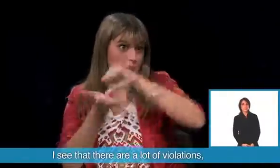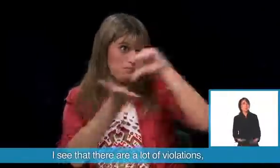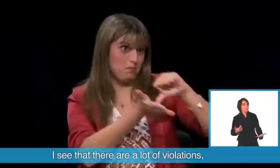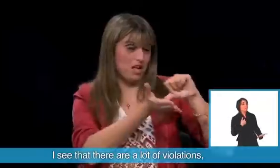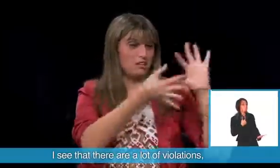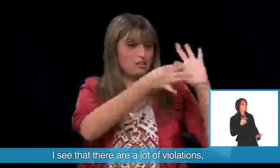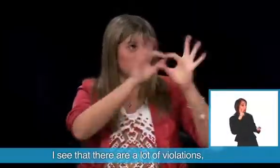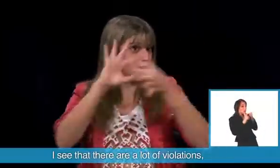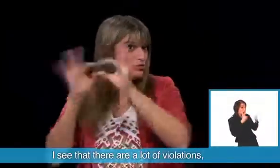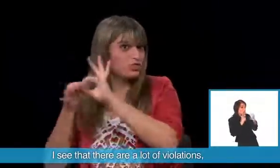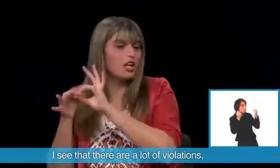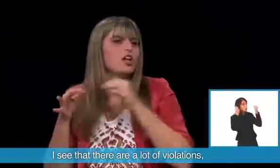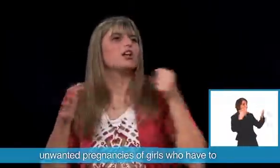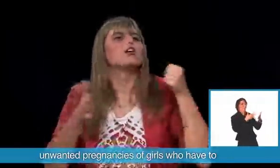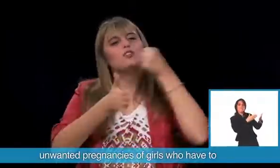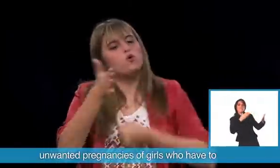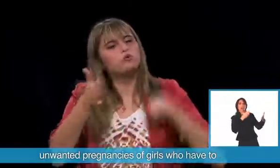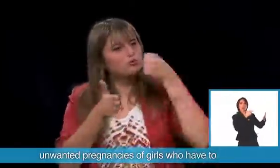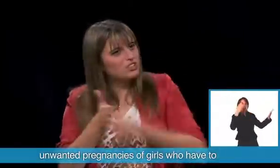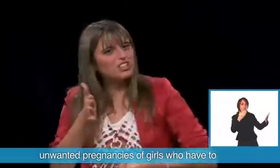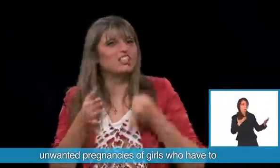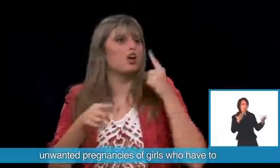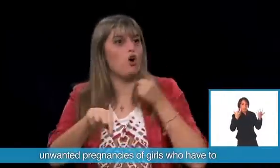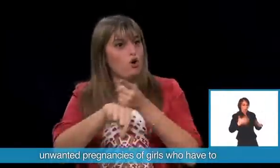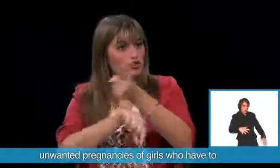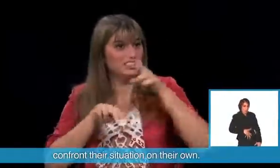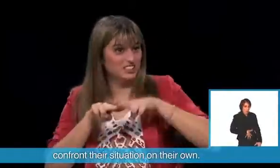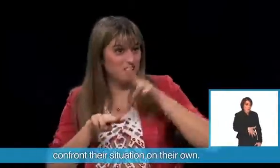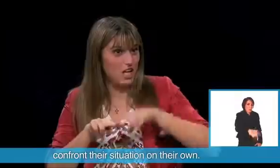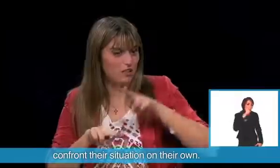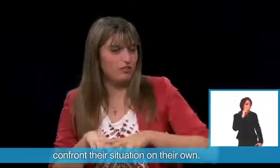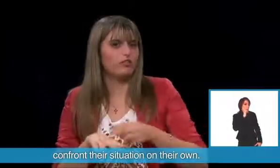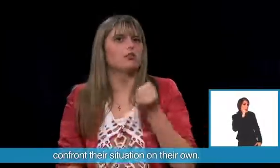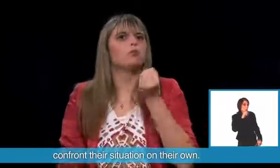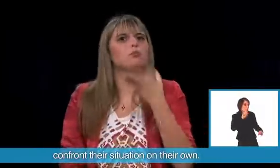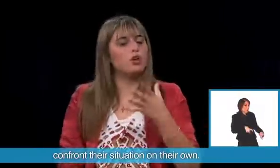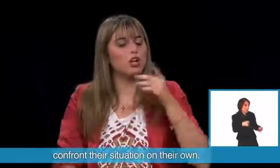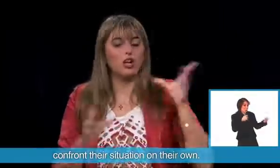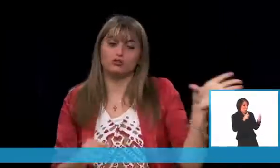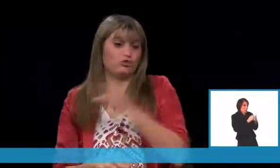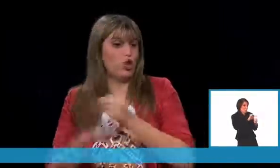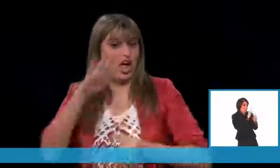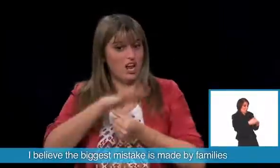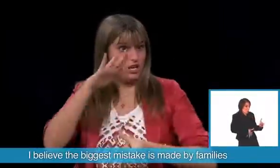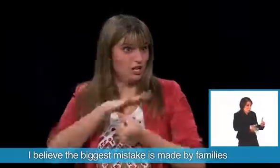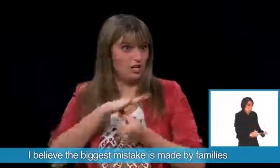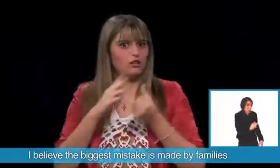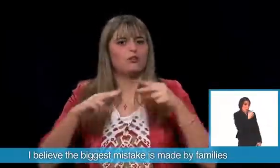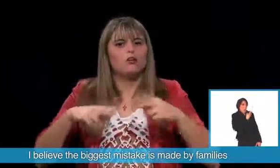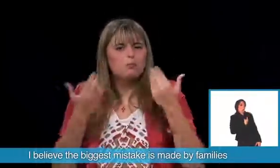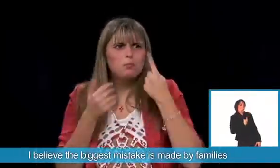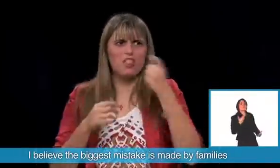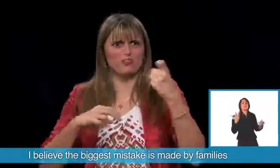I see that there are a lot of violations, unwanted pregnancies of girls who have to confront their situation on their own. I believe the